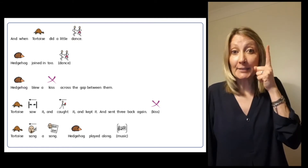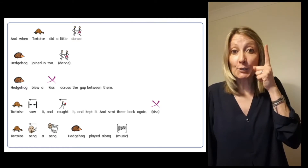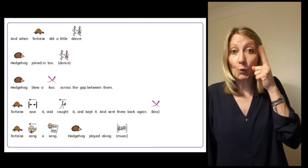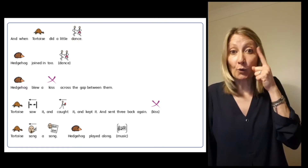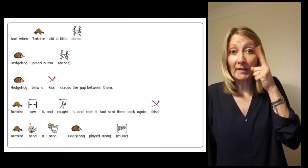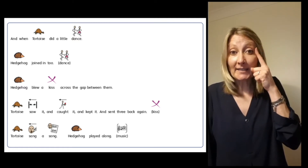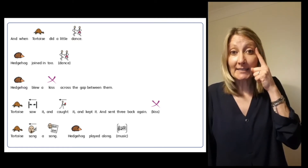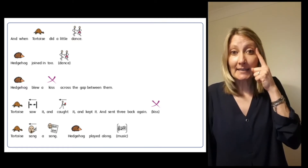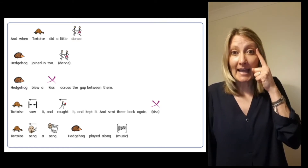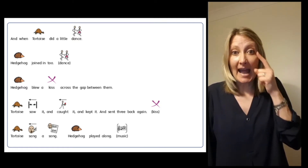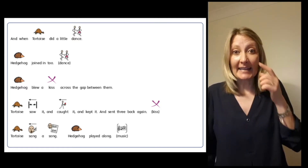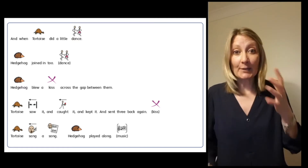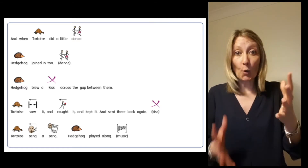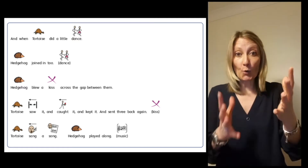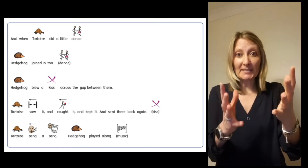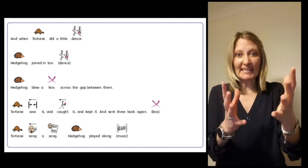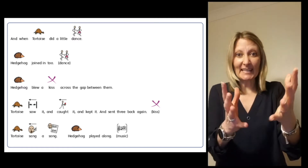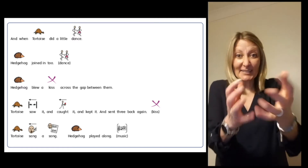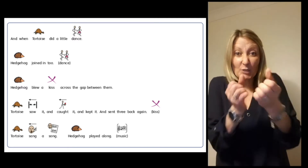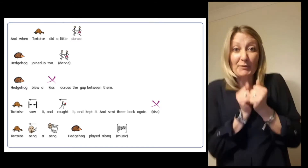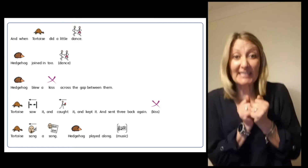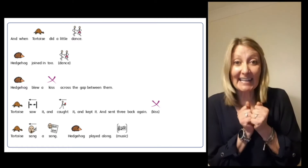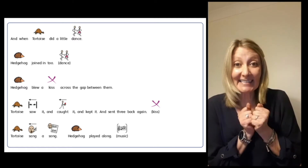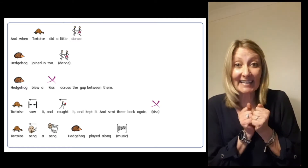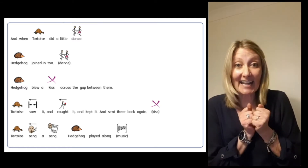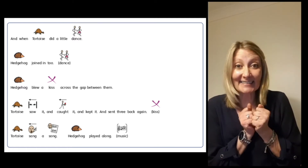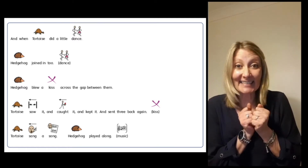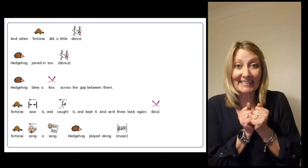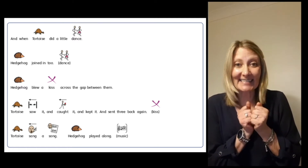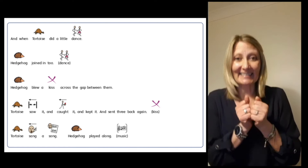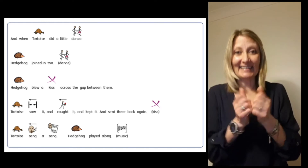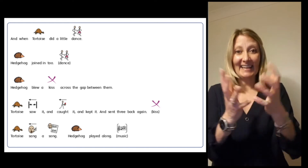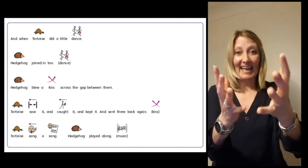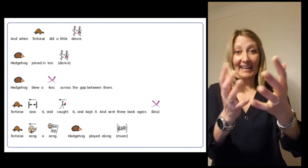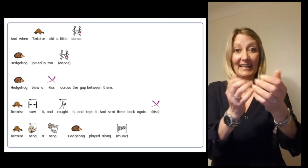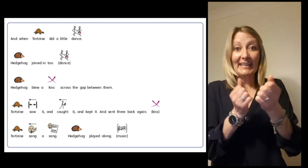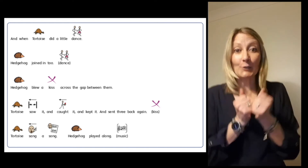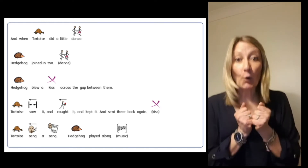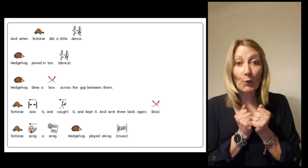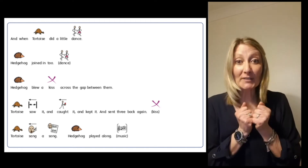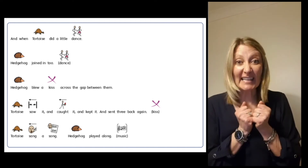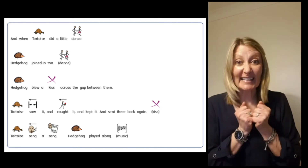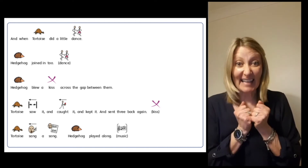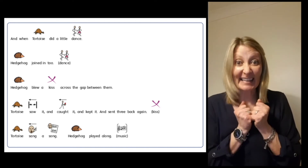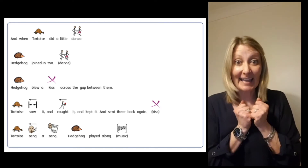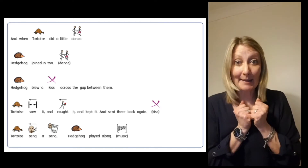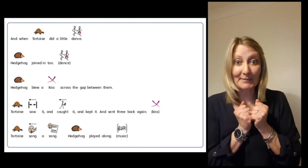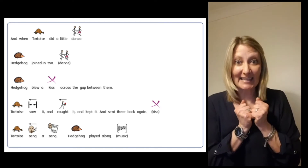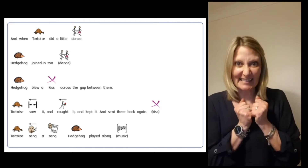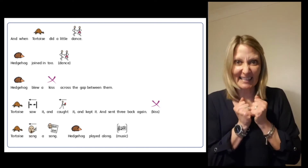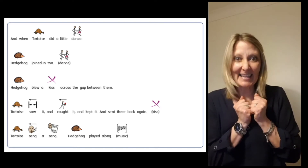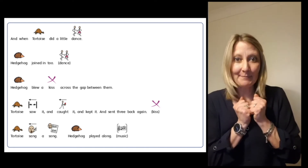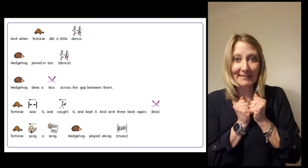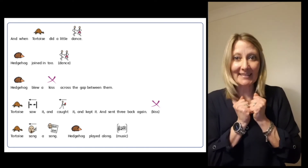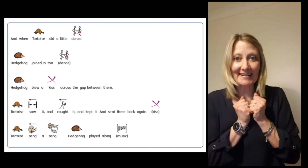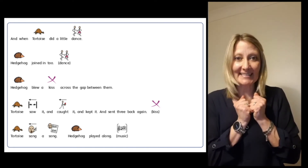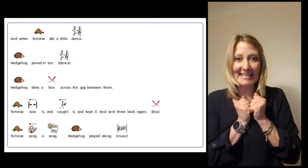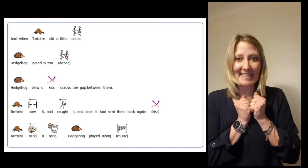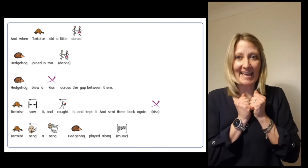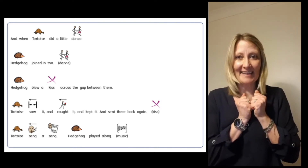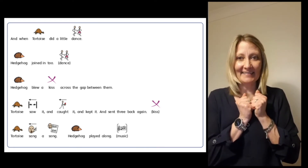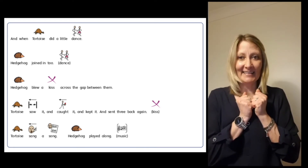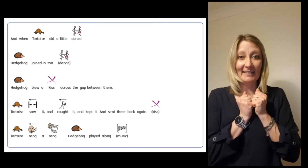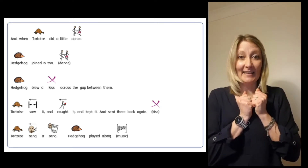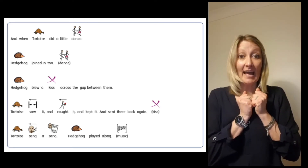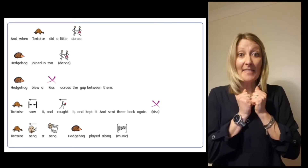He saw it and he caught it. So let's just pretend to catch it. He caught it and kept it. So keep it tucked in